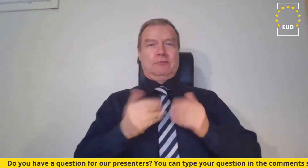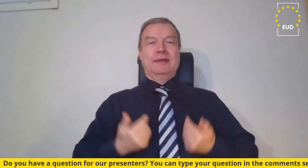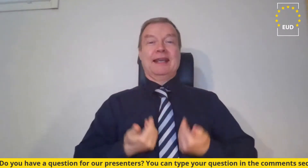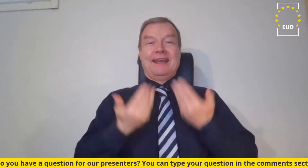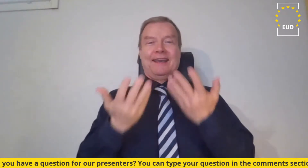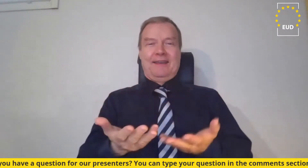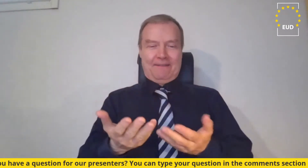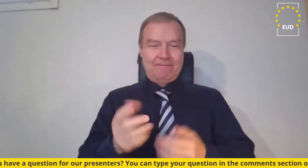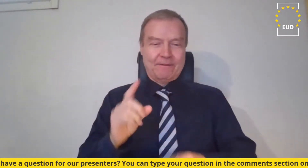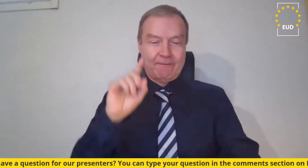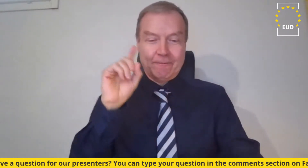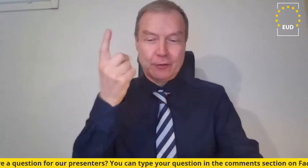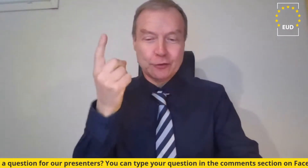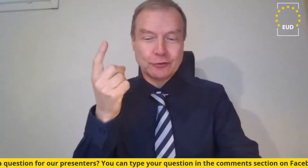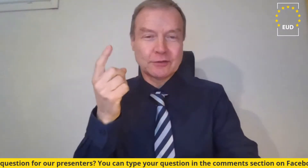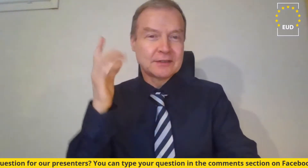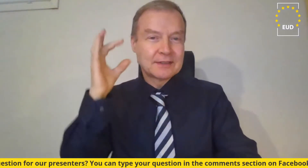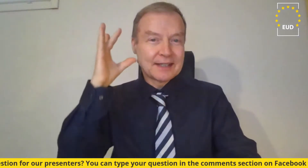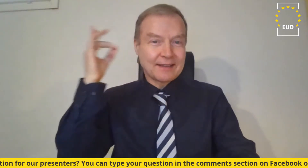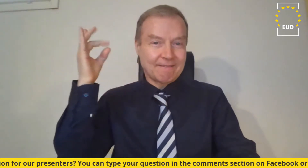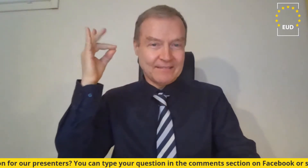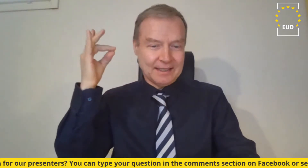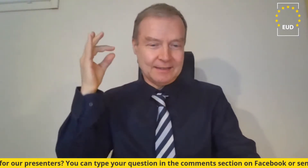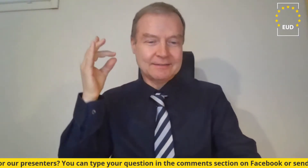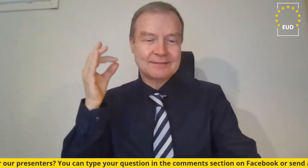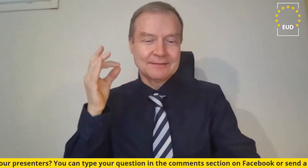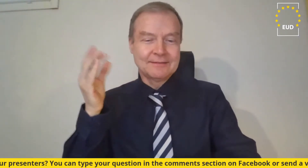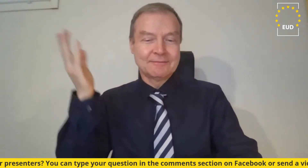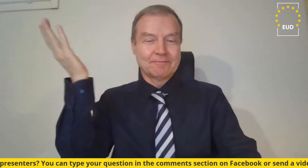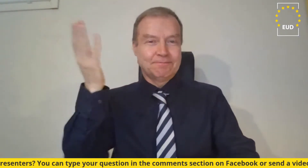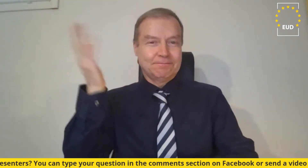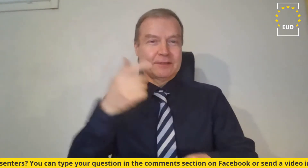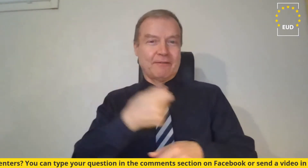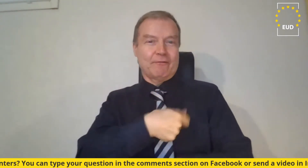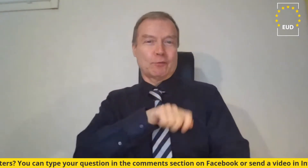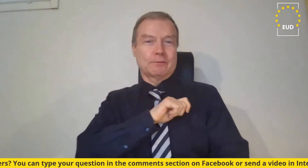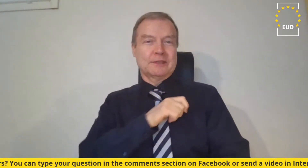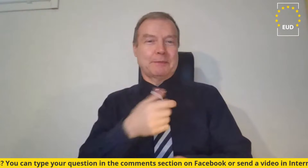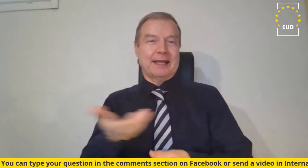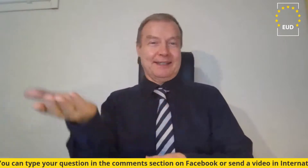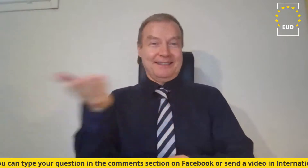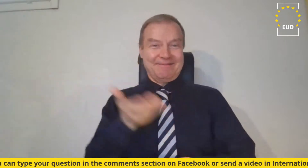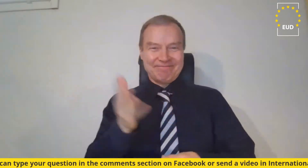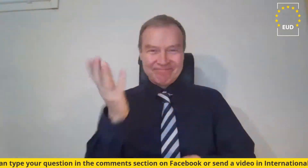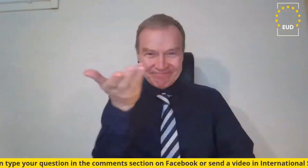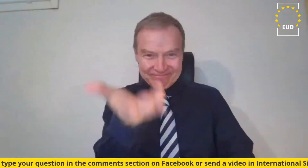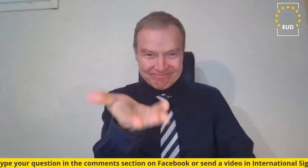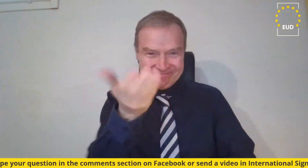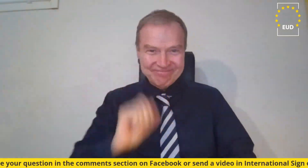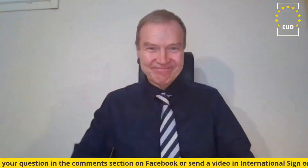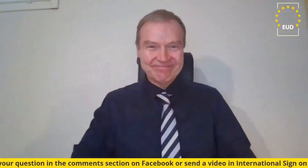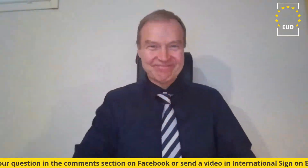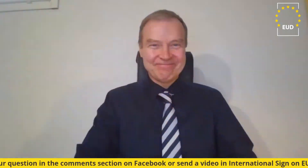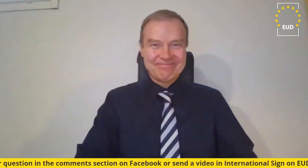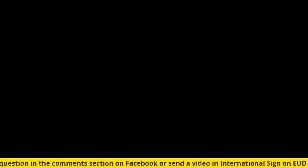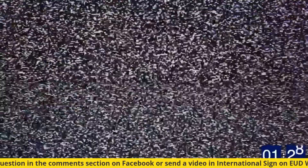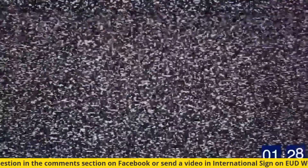And I will stop right here and pass the floor to David from Spain. David, you have the